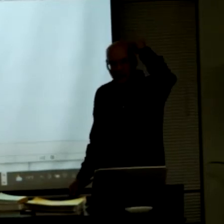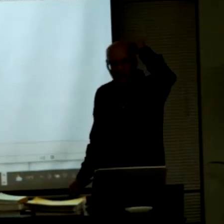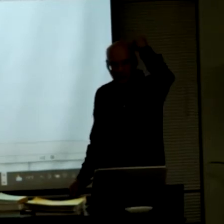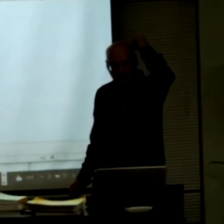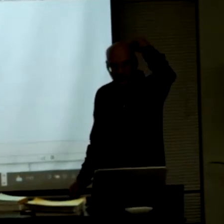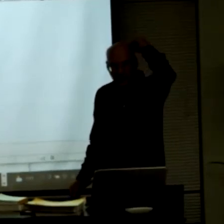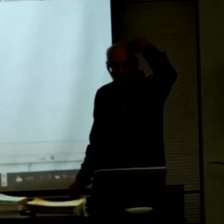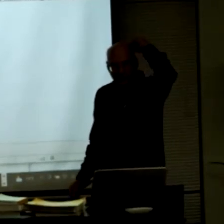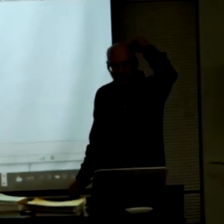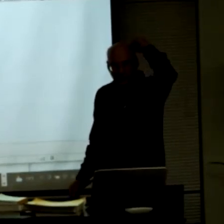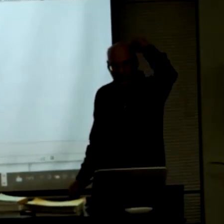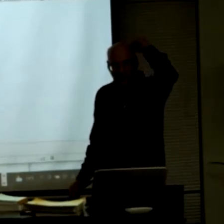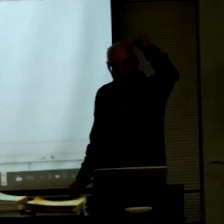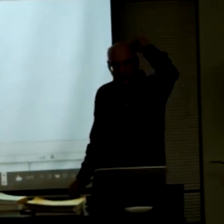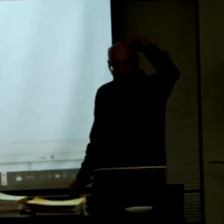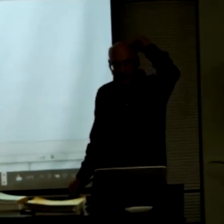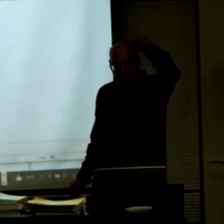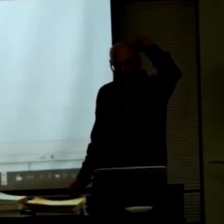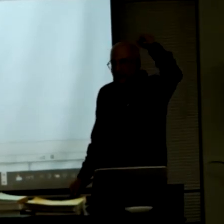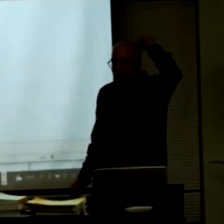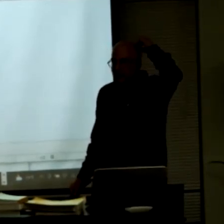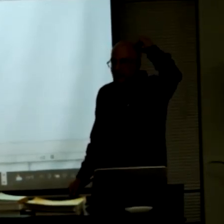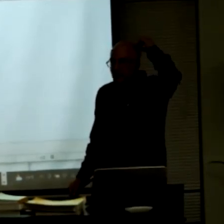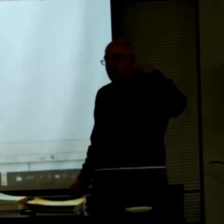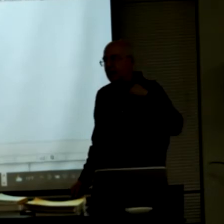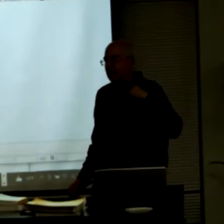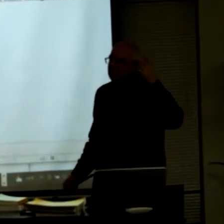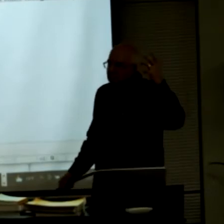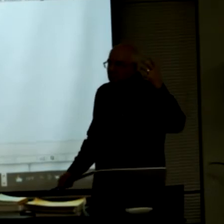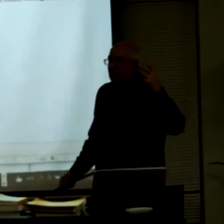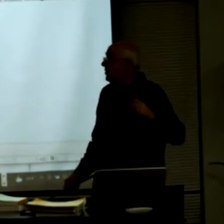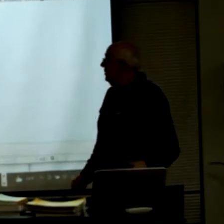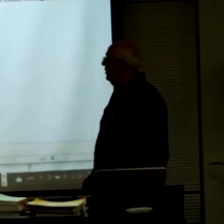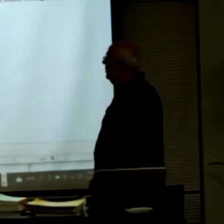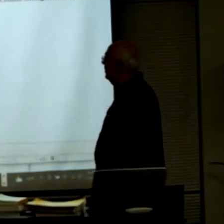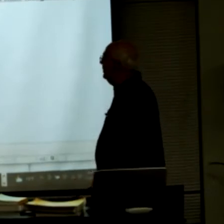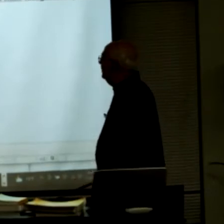or the little thing they put on the skull that actually puts electrodes into your brain. And that seems to work pretty well.